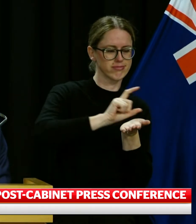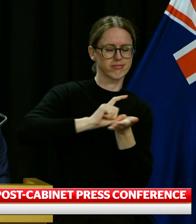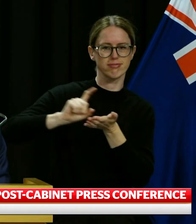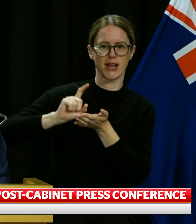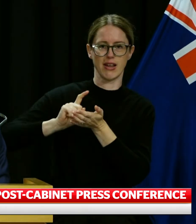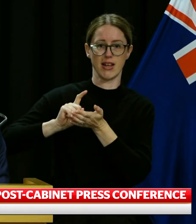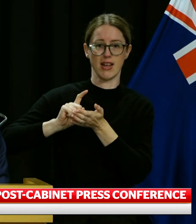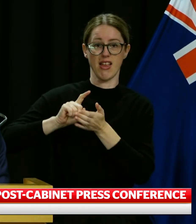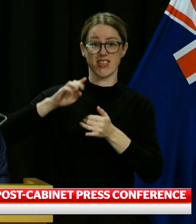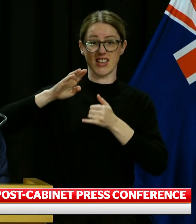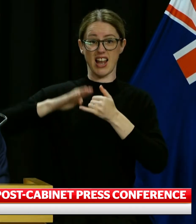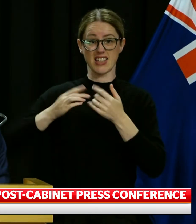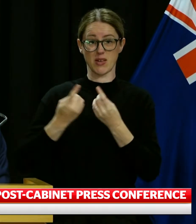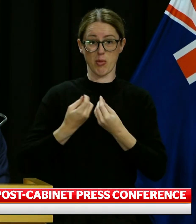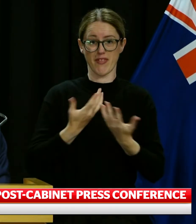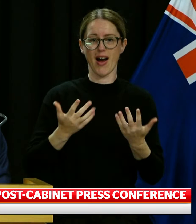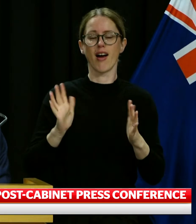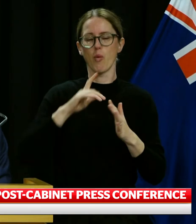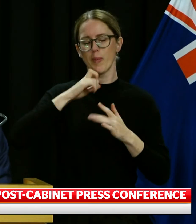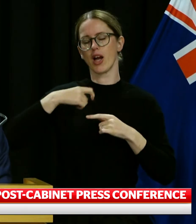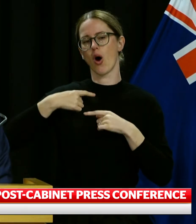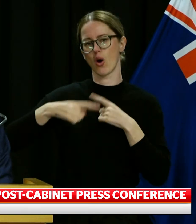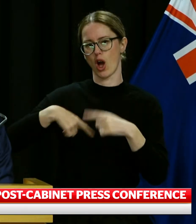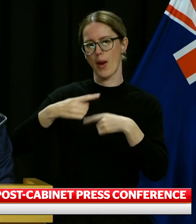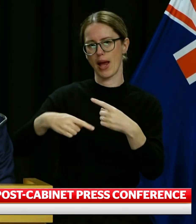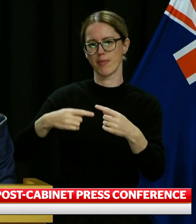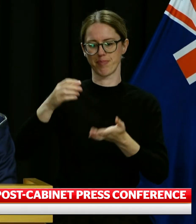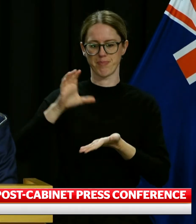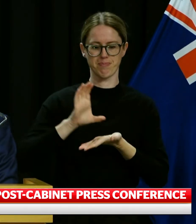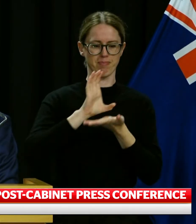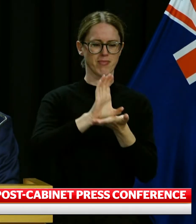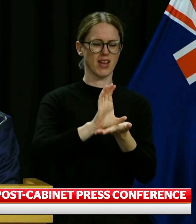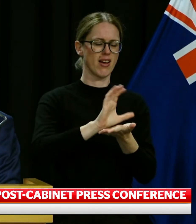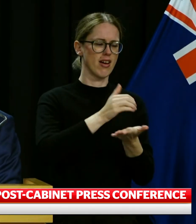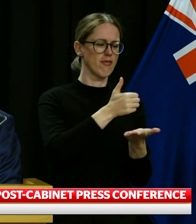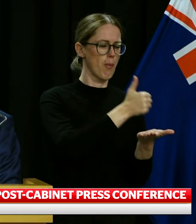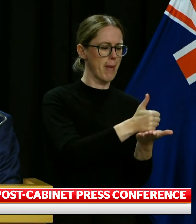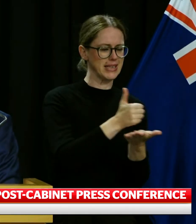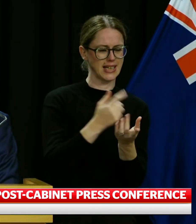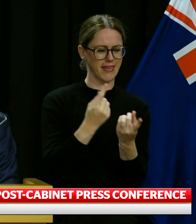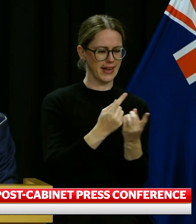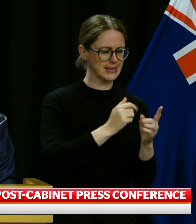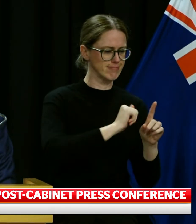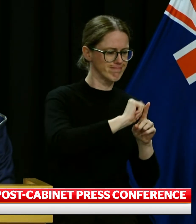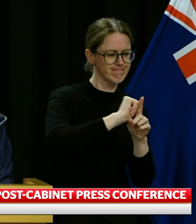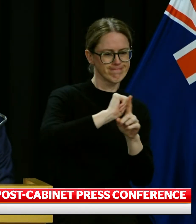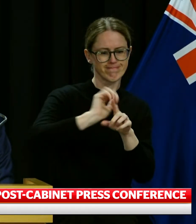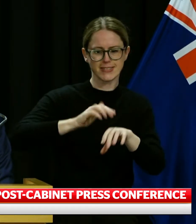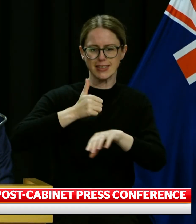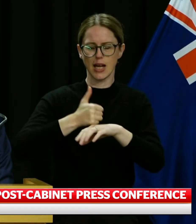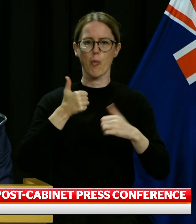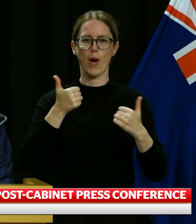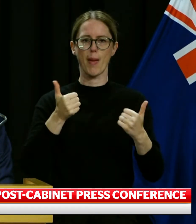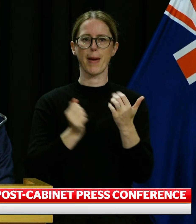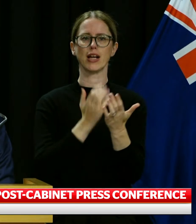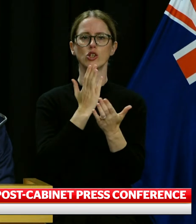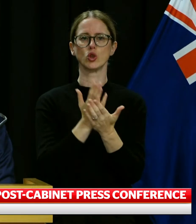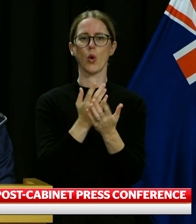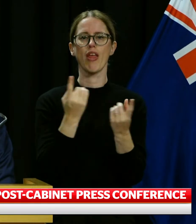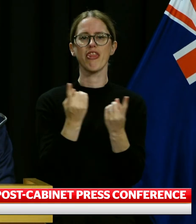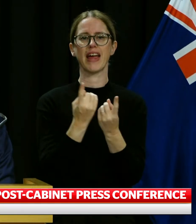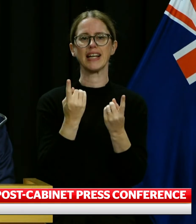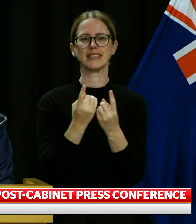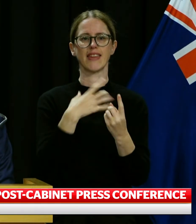of the support that we provide. The package is about doing the basics well and ensuring that the public assets that the government